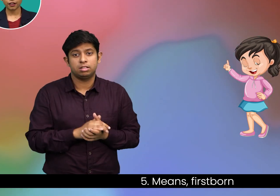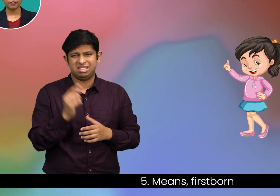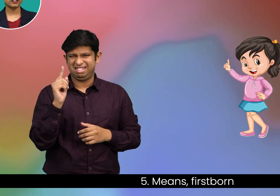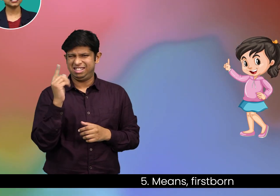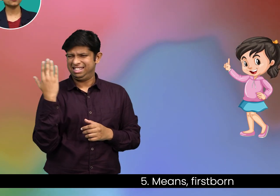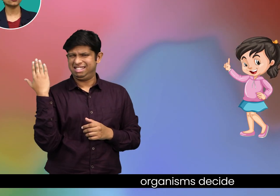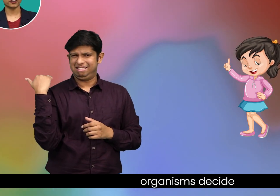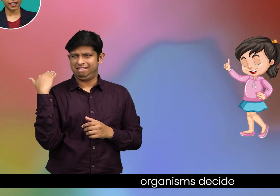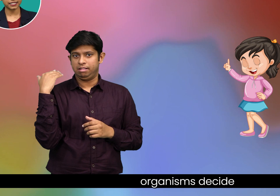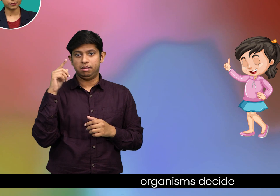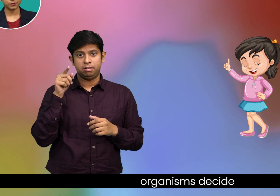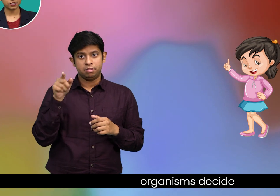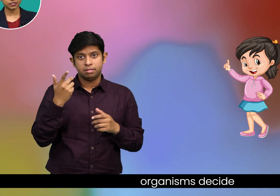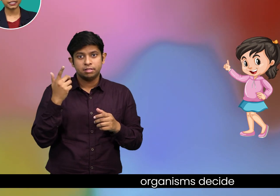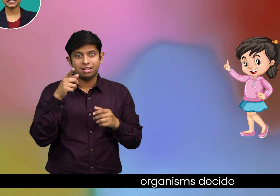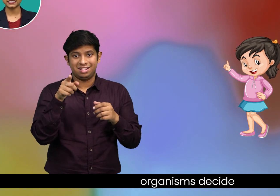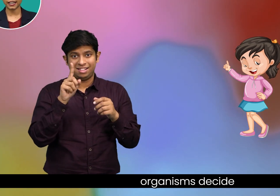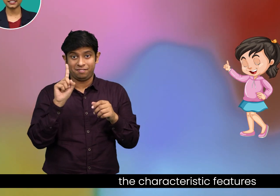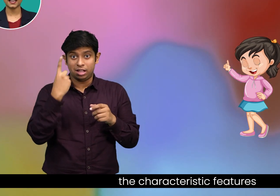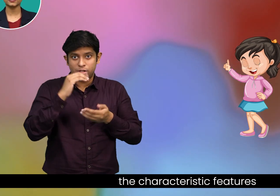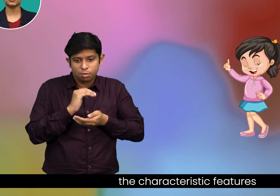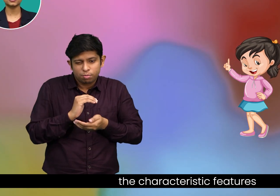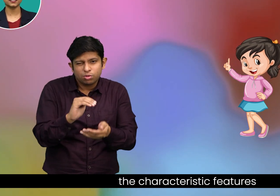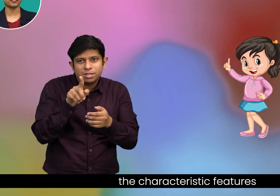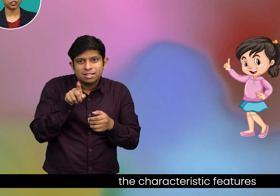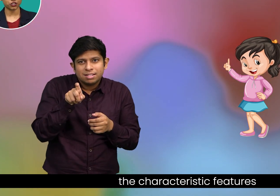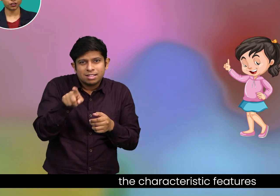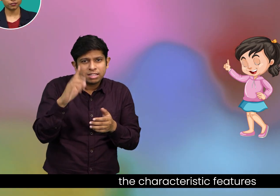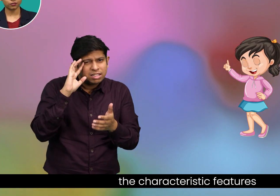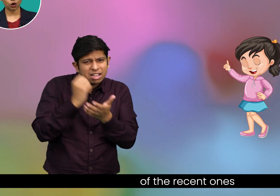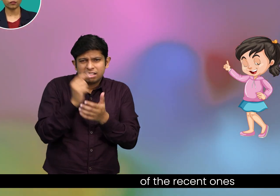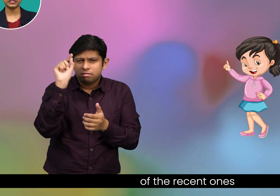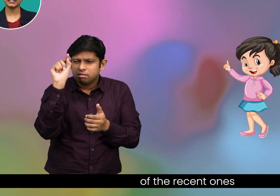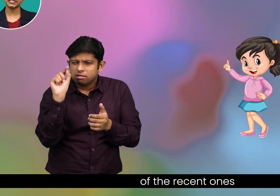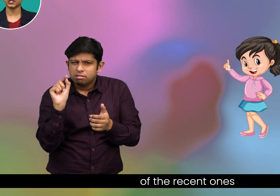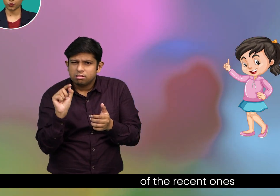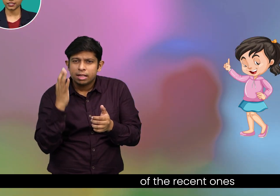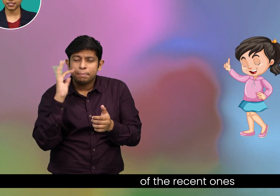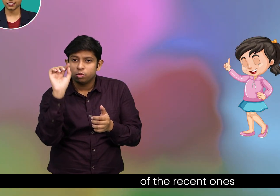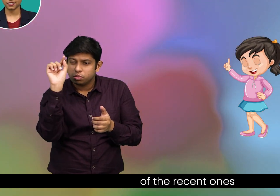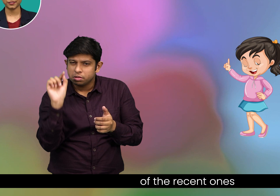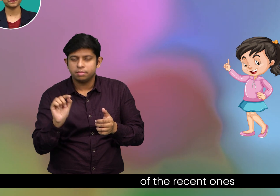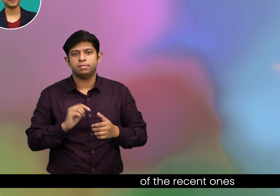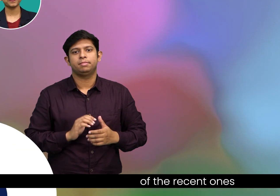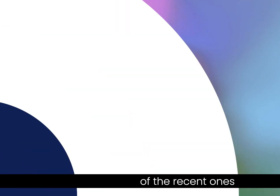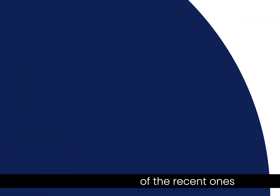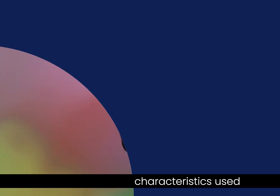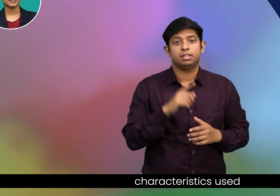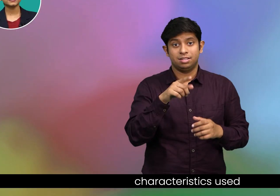Means, firstborn organisms decide the characteristic feature of the recent ones.